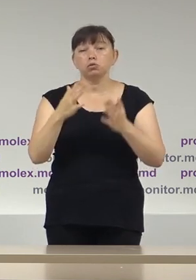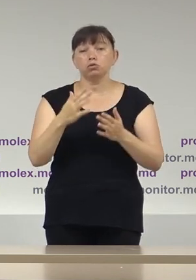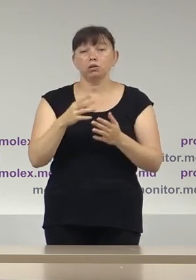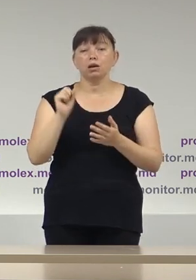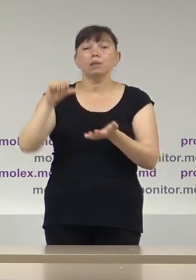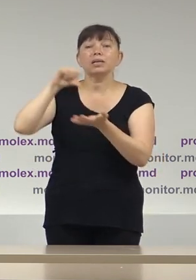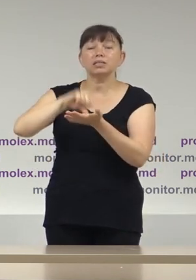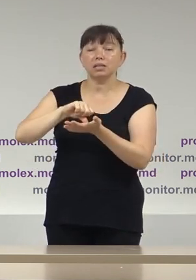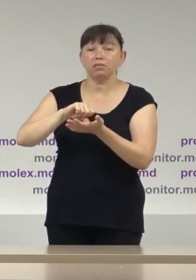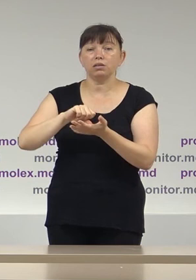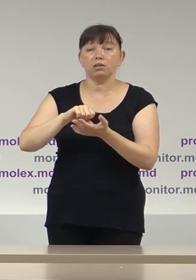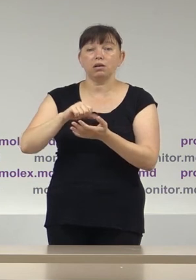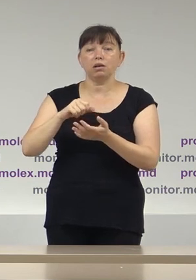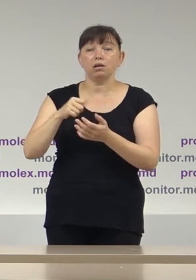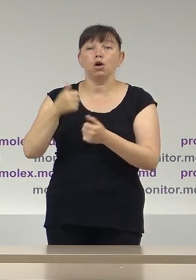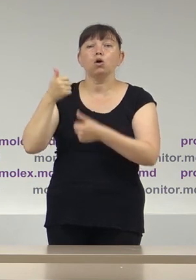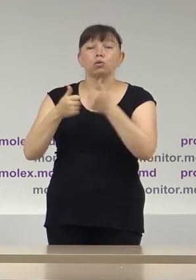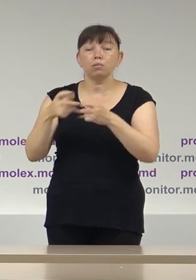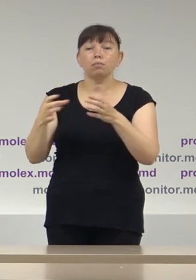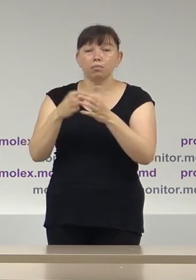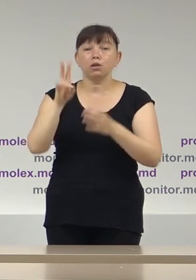each. One case